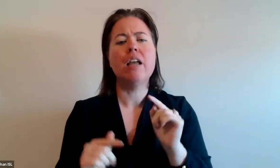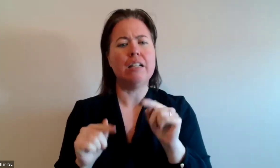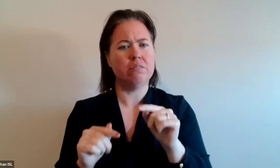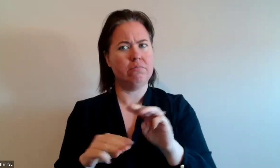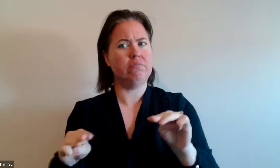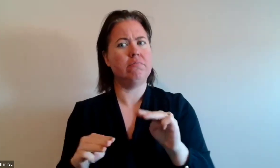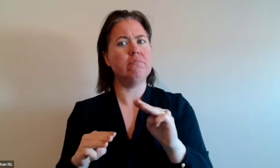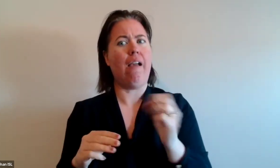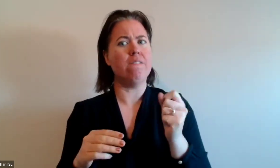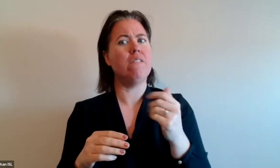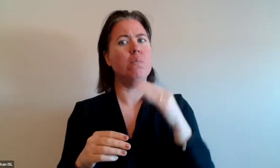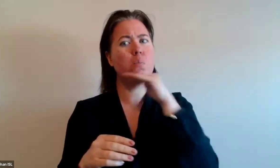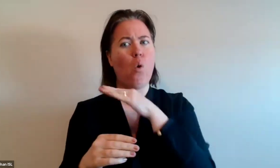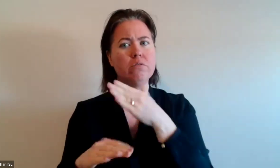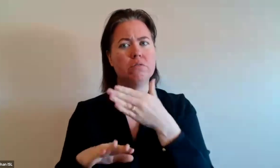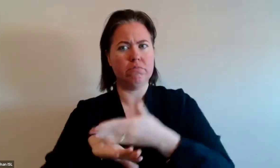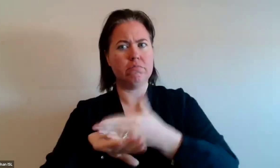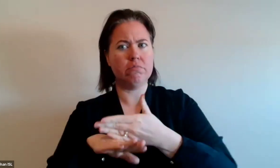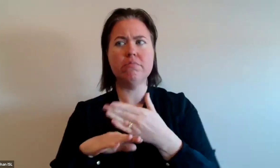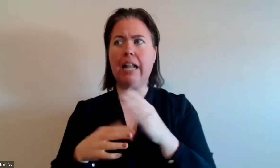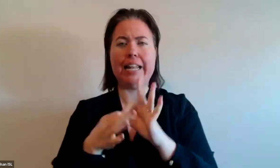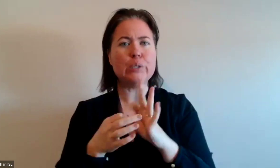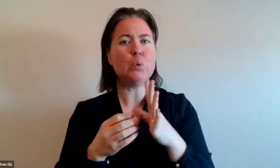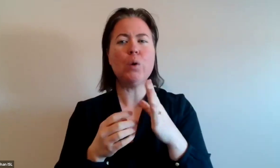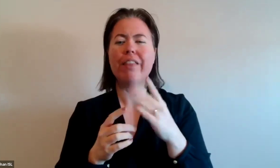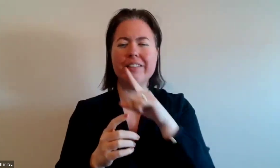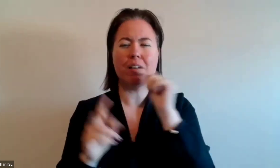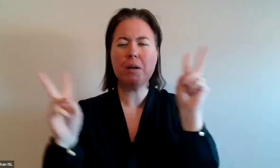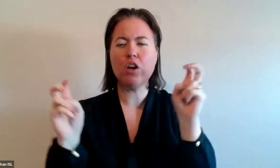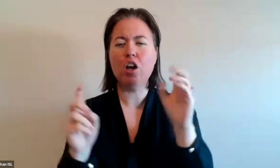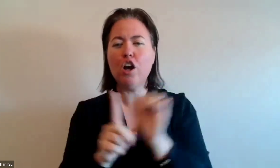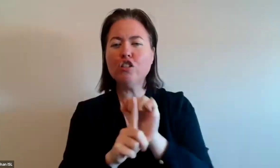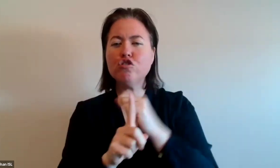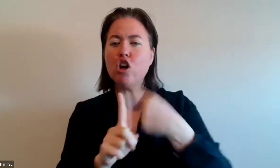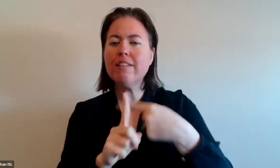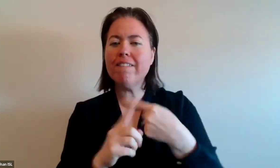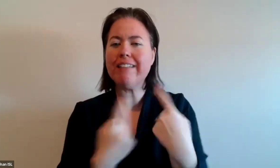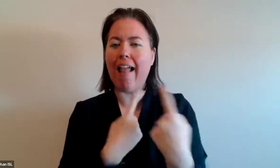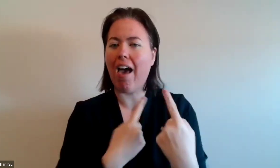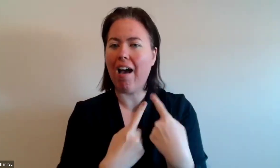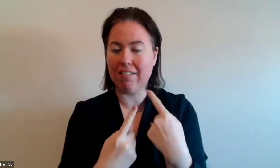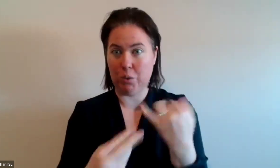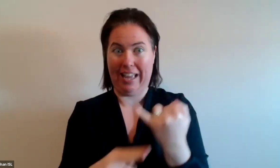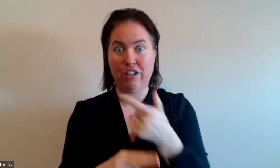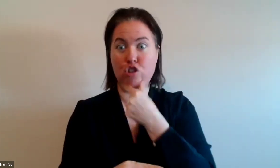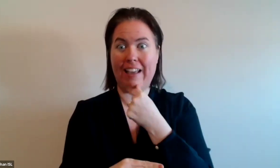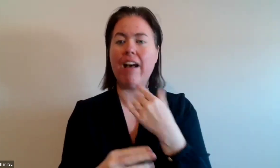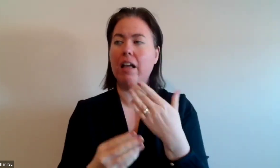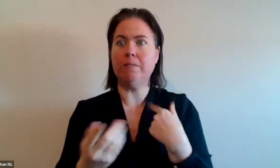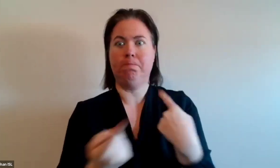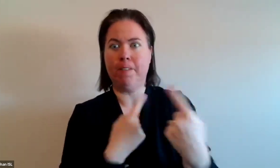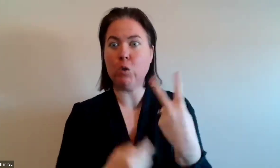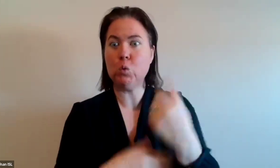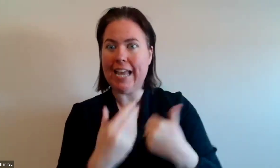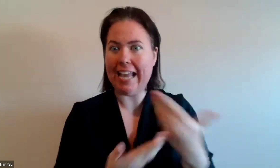major role in the constructive dialogue. So later in September in Geneva, because most of